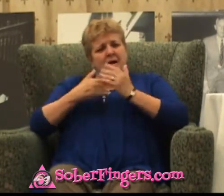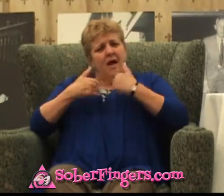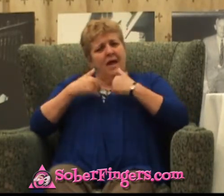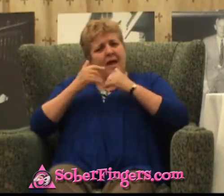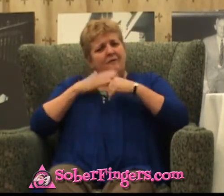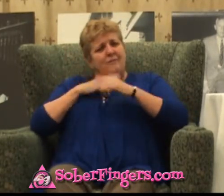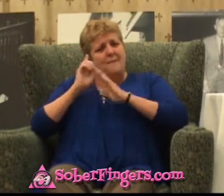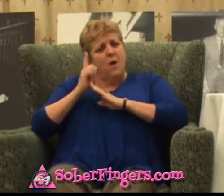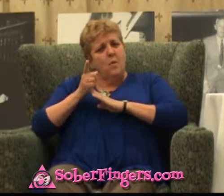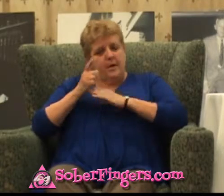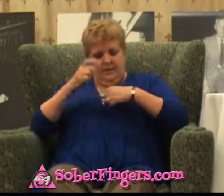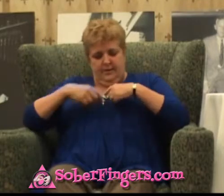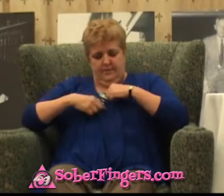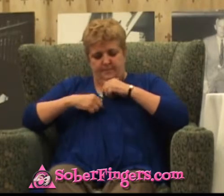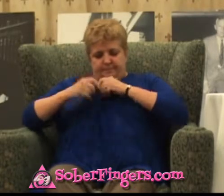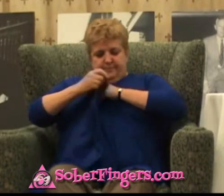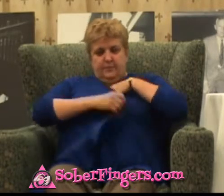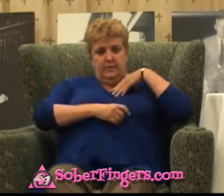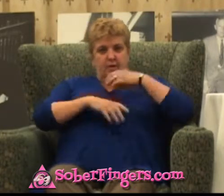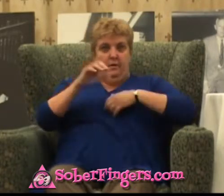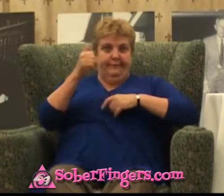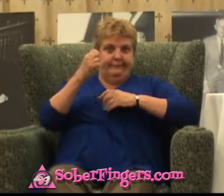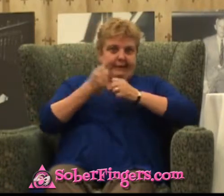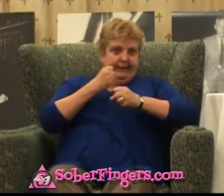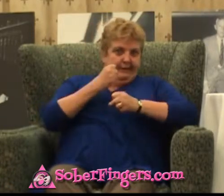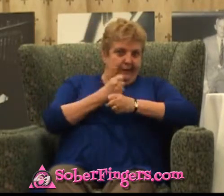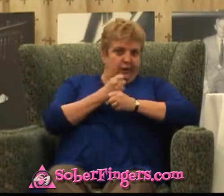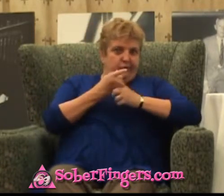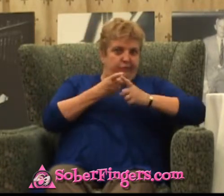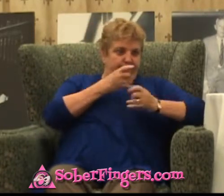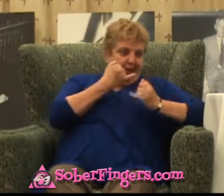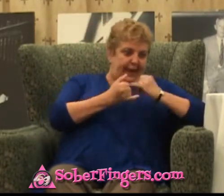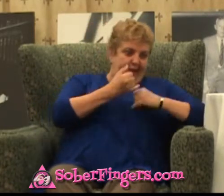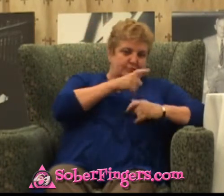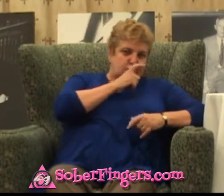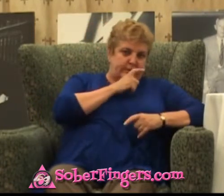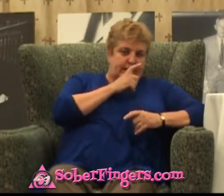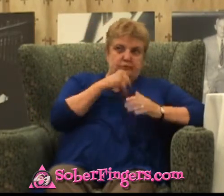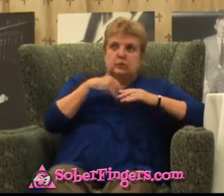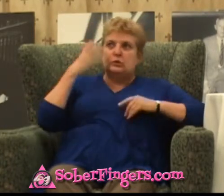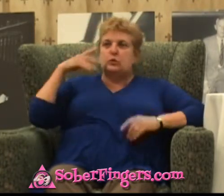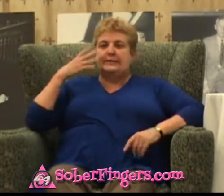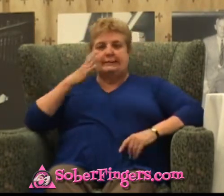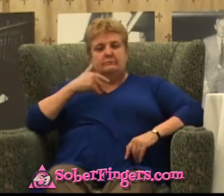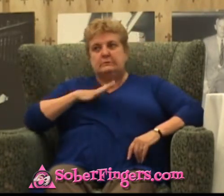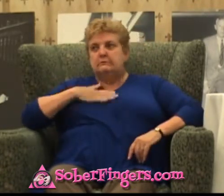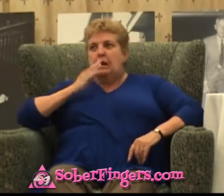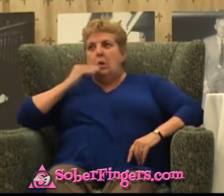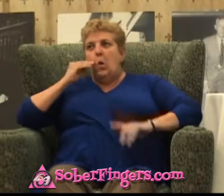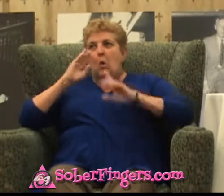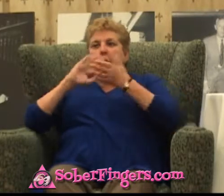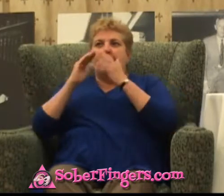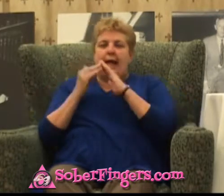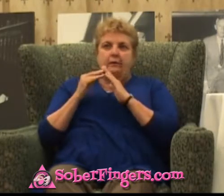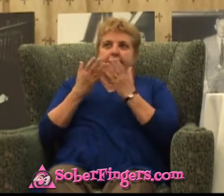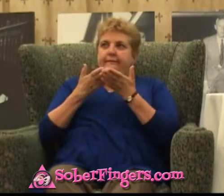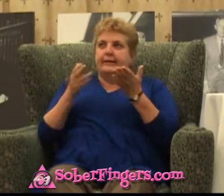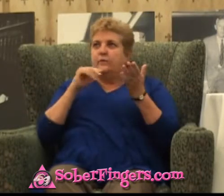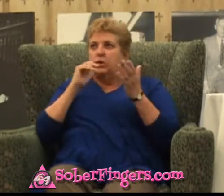10 years away from my last drink, I was going crazy. I was in my little hometown and things just weren't going well. I know you're going to be shocked at this,